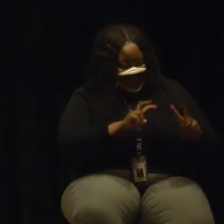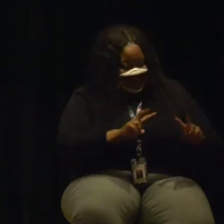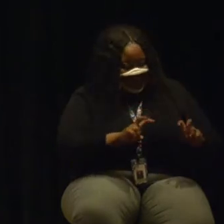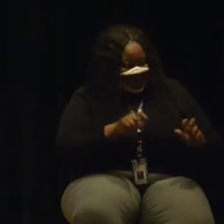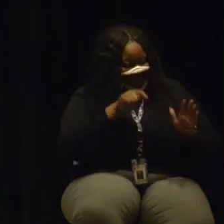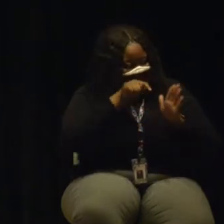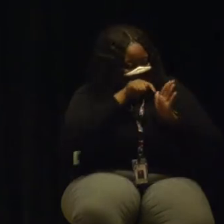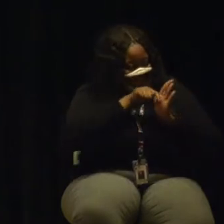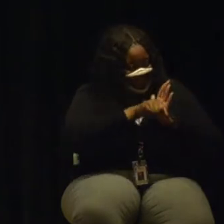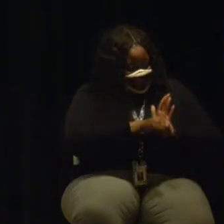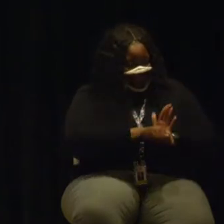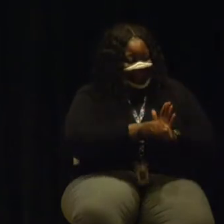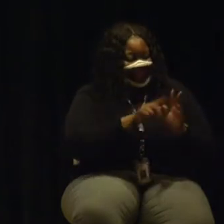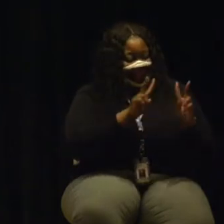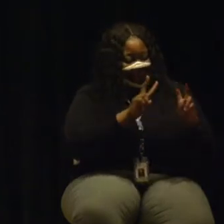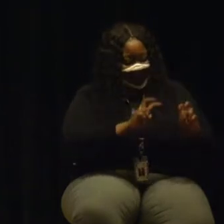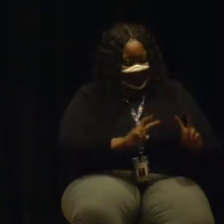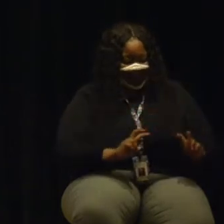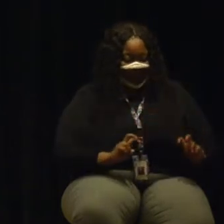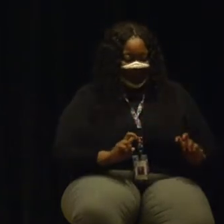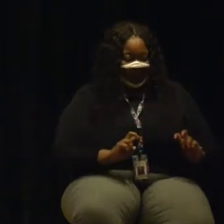really bold in